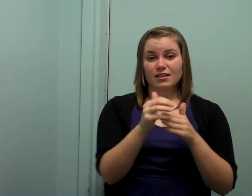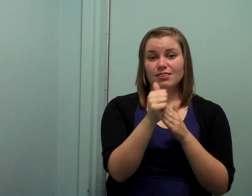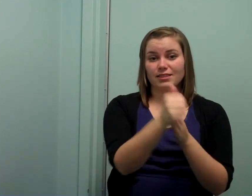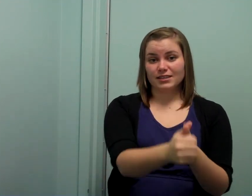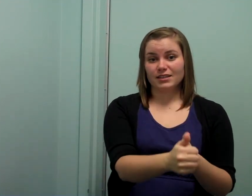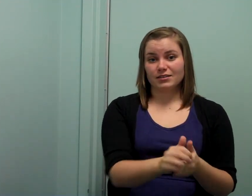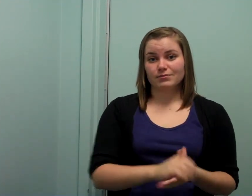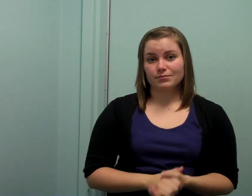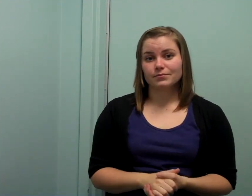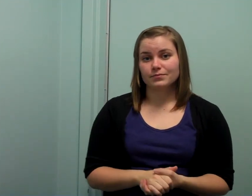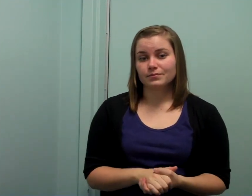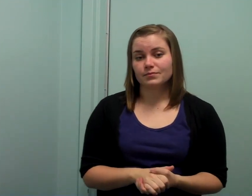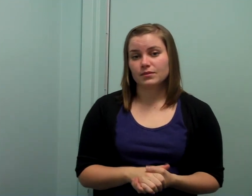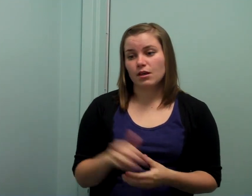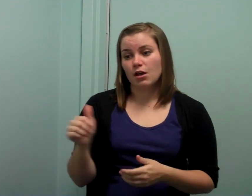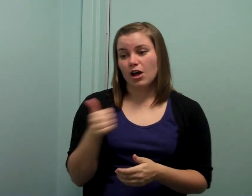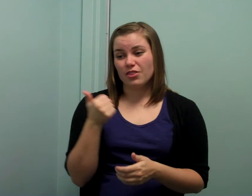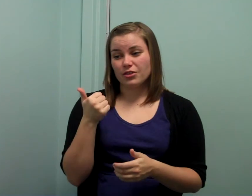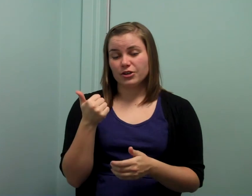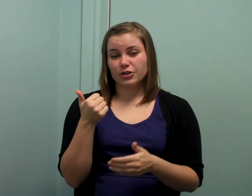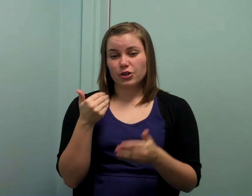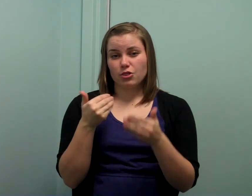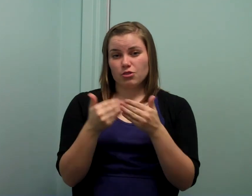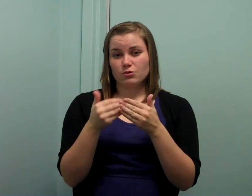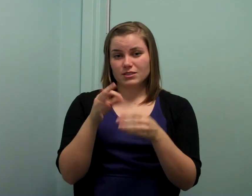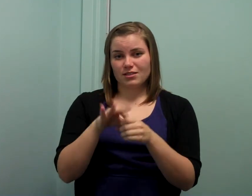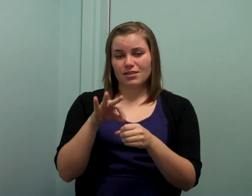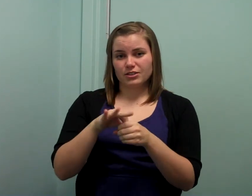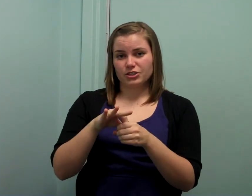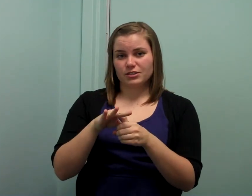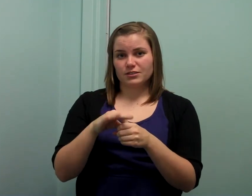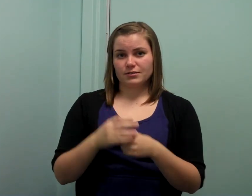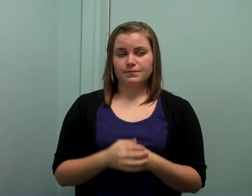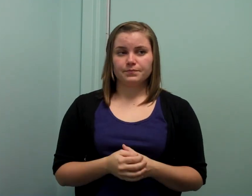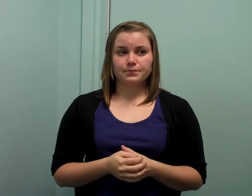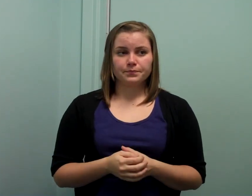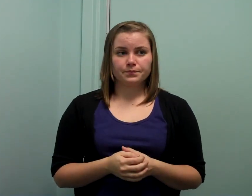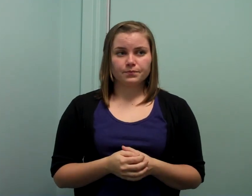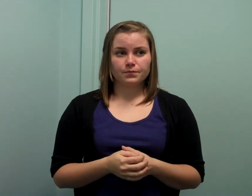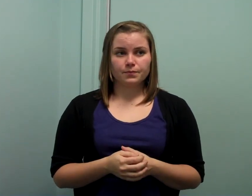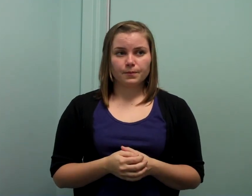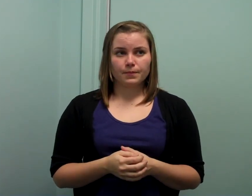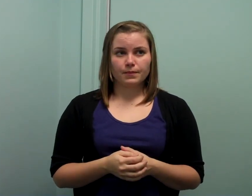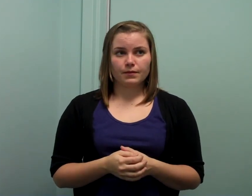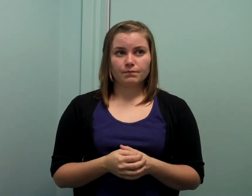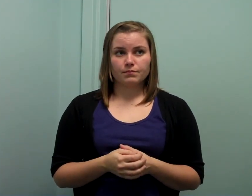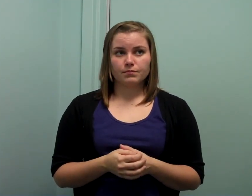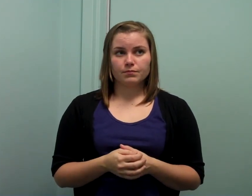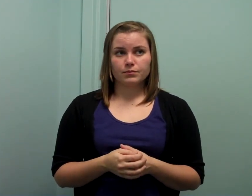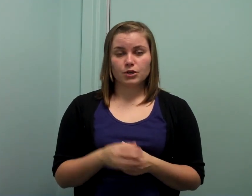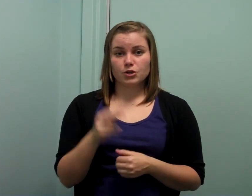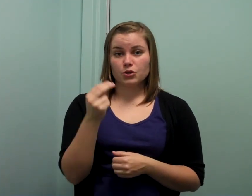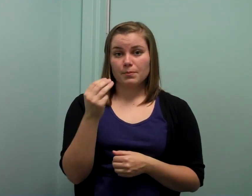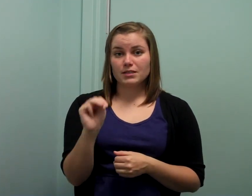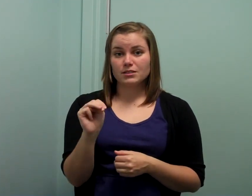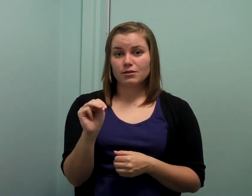Other close elections, very close elections. New Mexico, which last time in